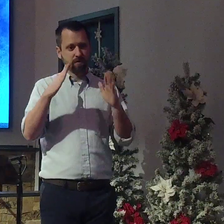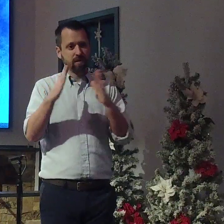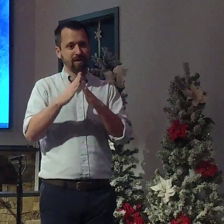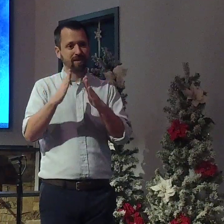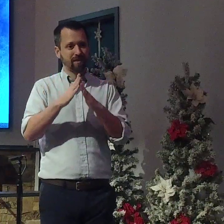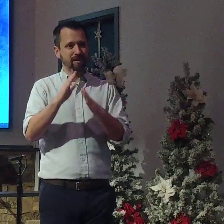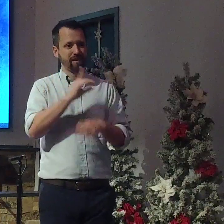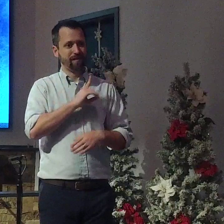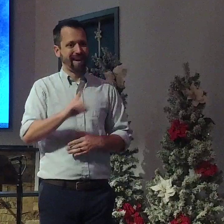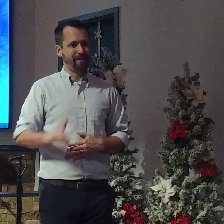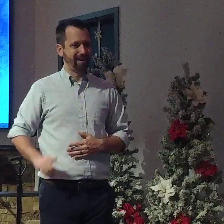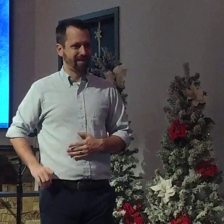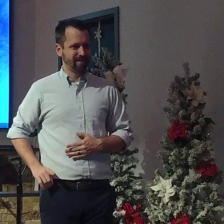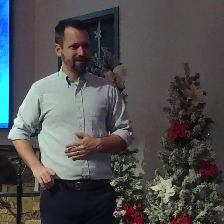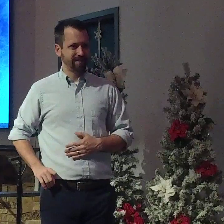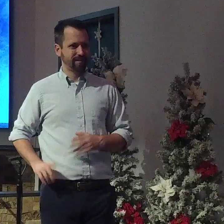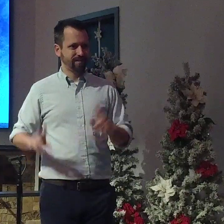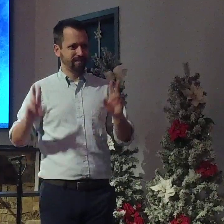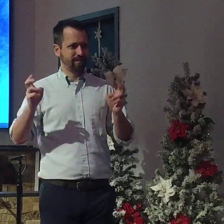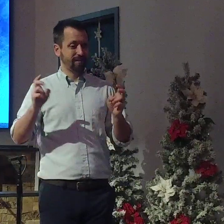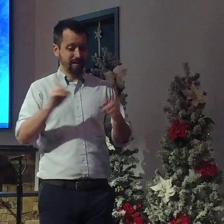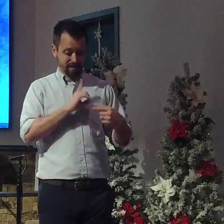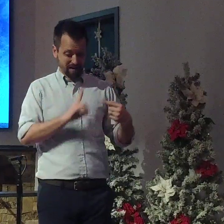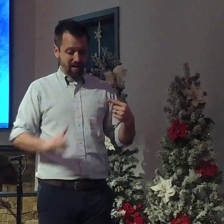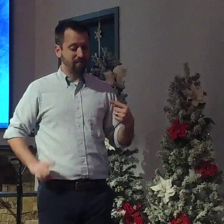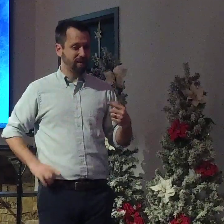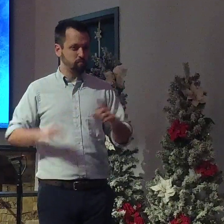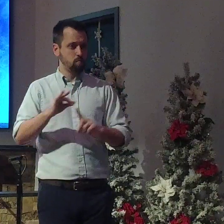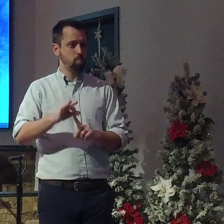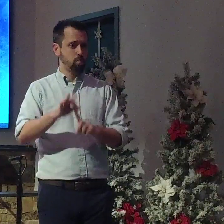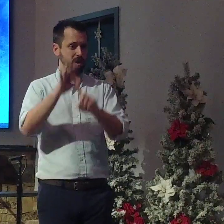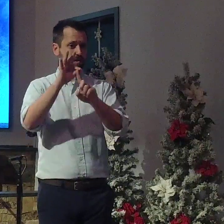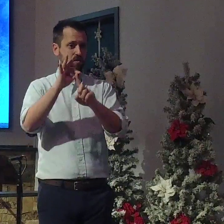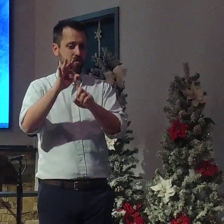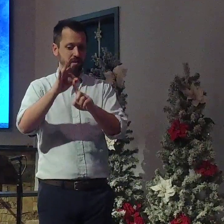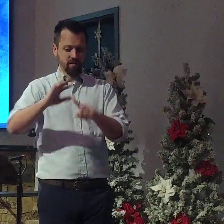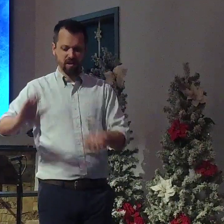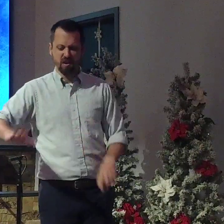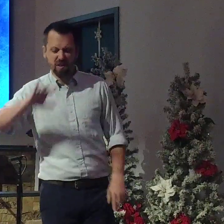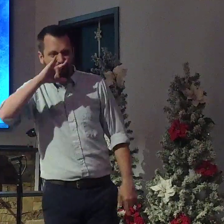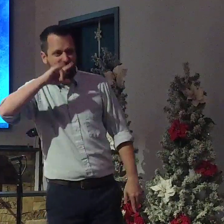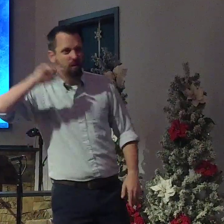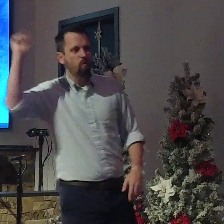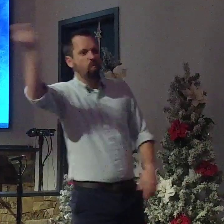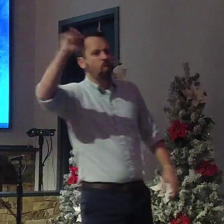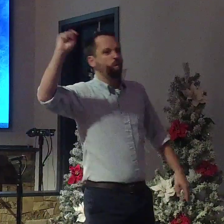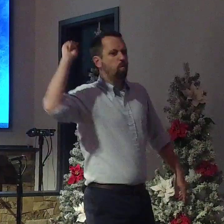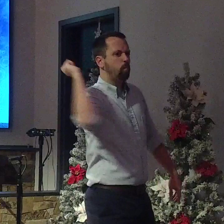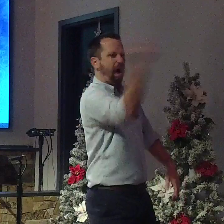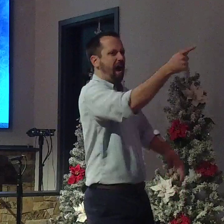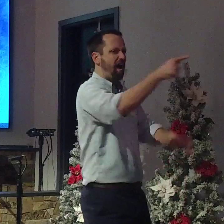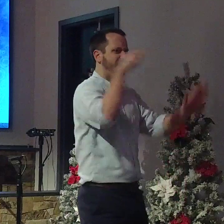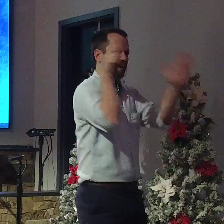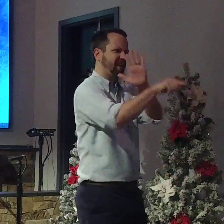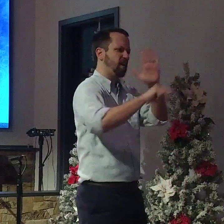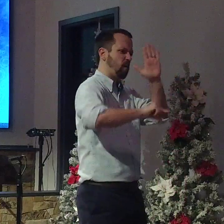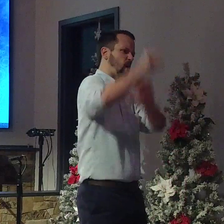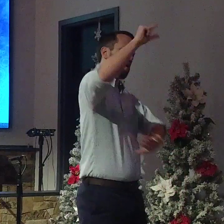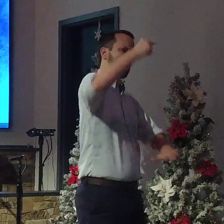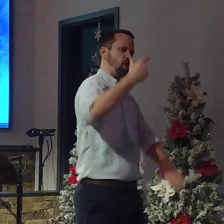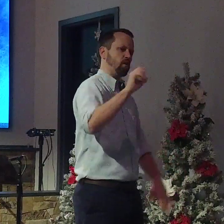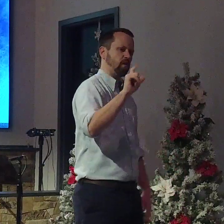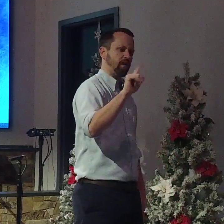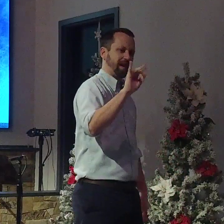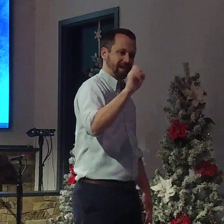it was a small town in Judah in southern Israel, just a short distance from the city of Jerusalem. And the